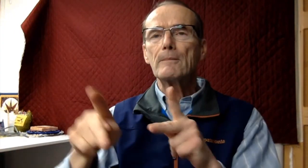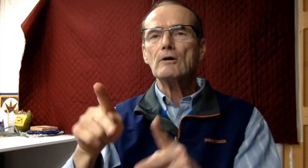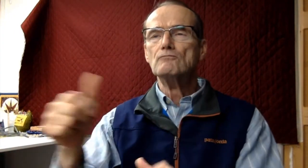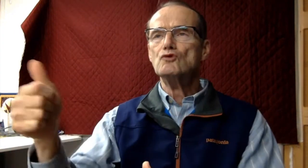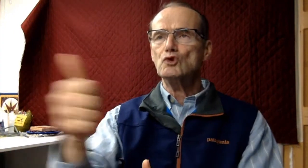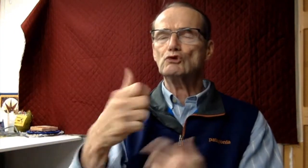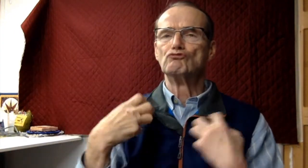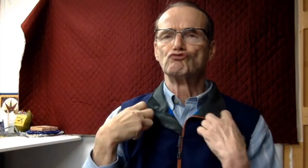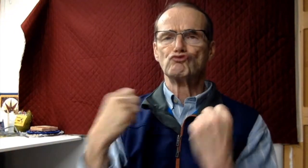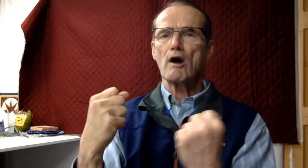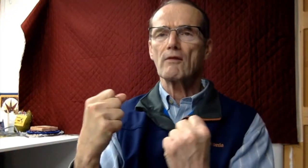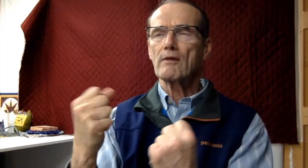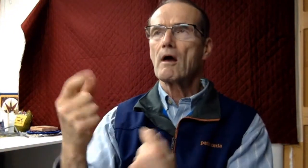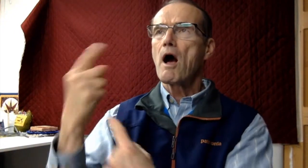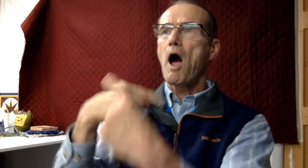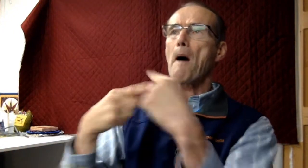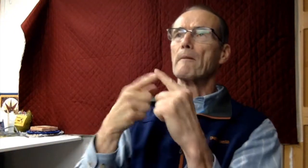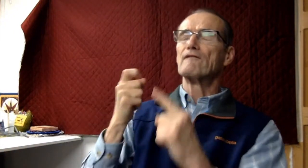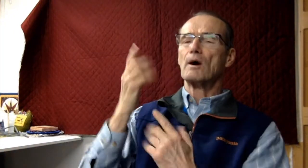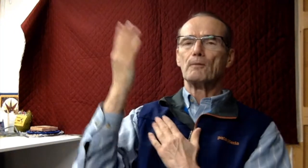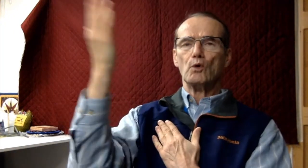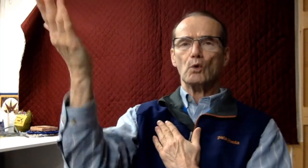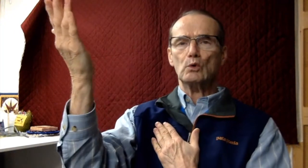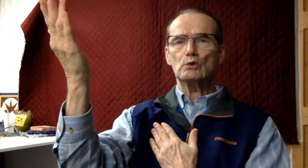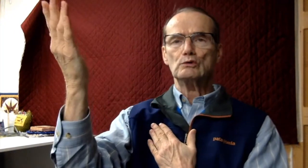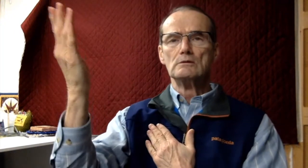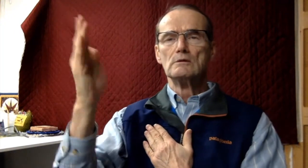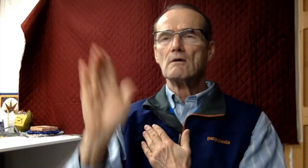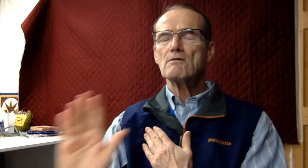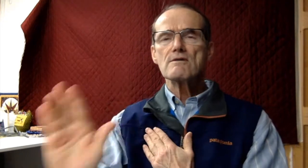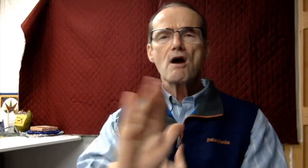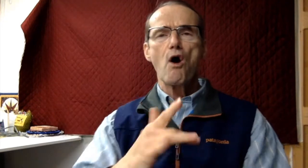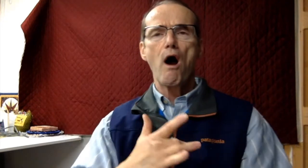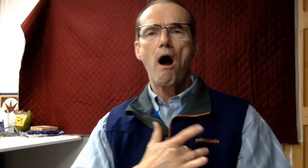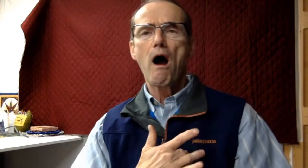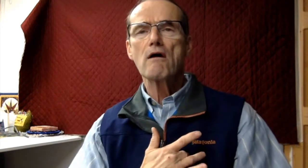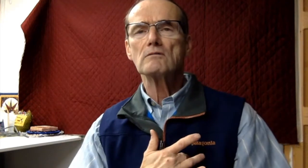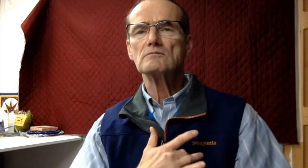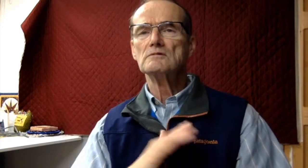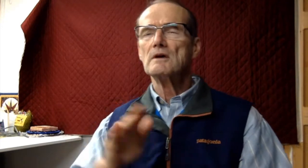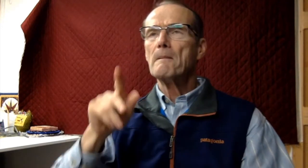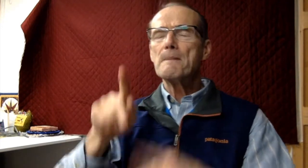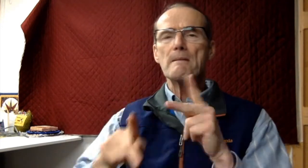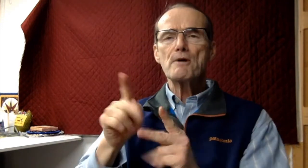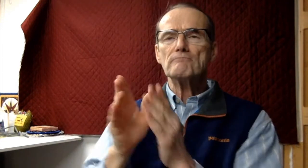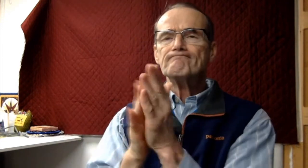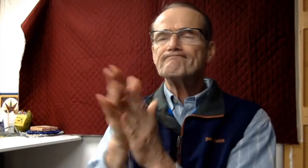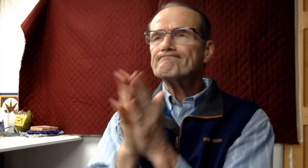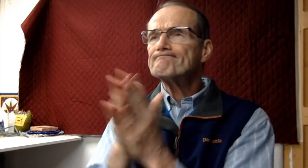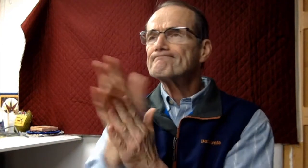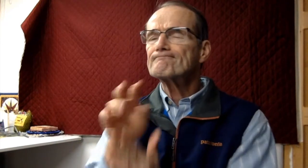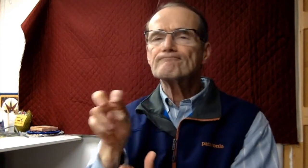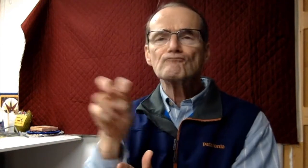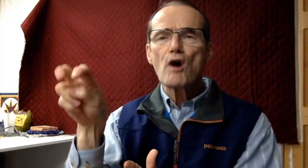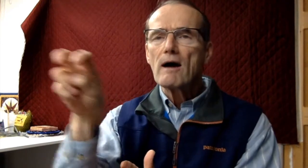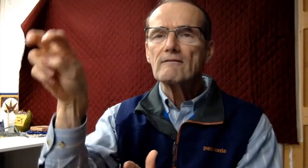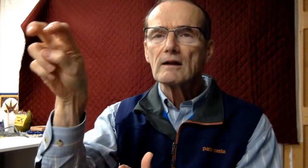men whose strength you are. Their hearts are set upon the pilgrimage.